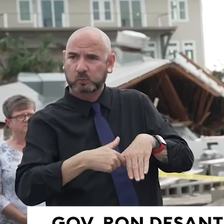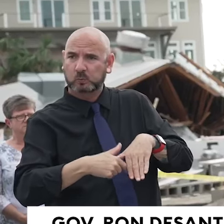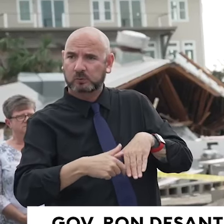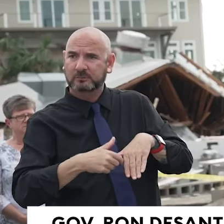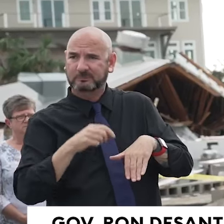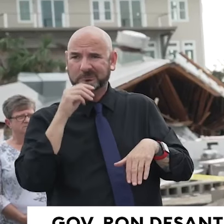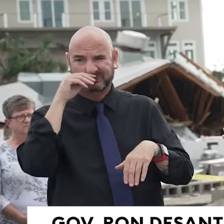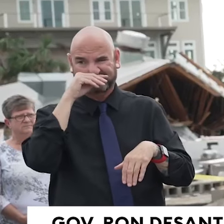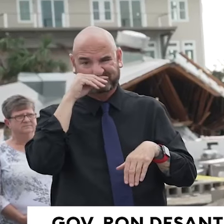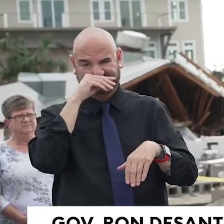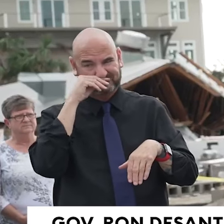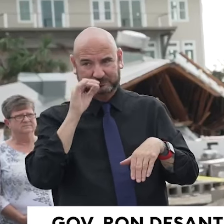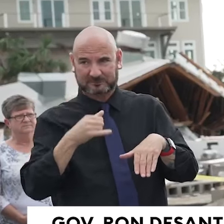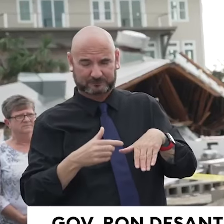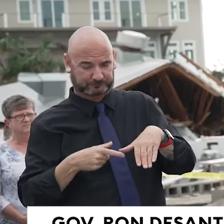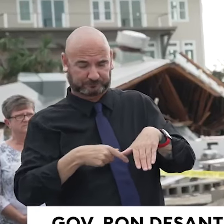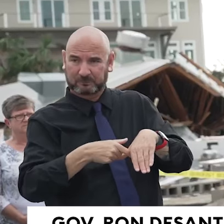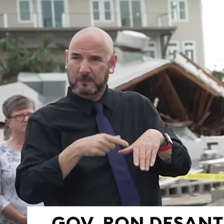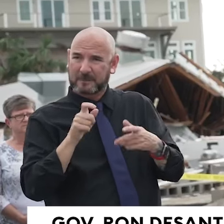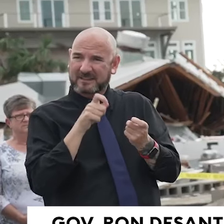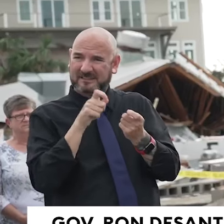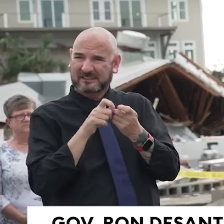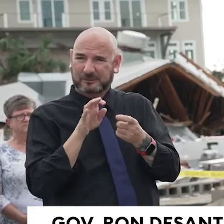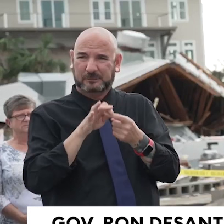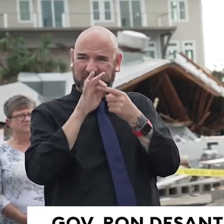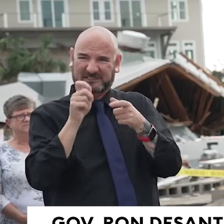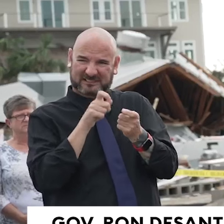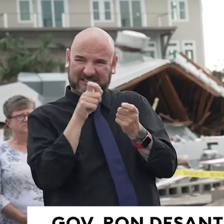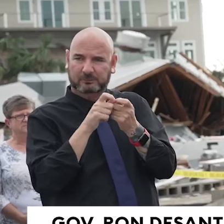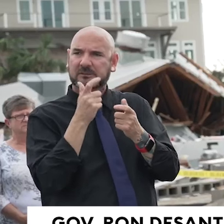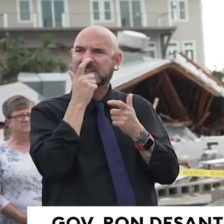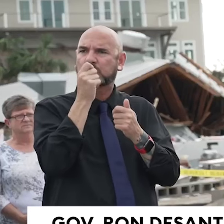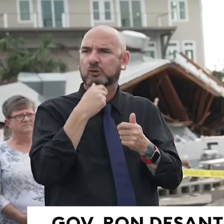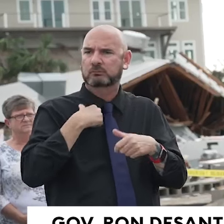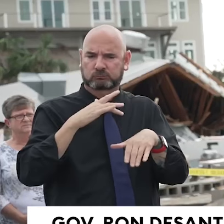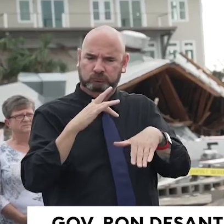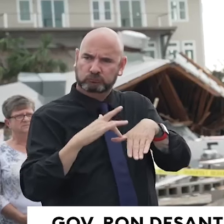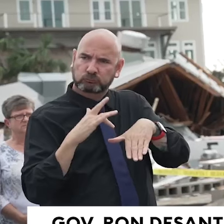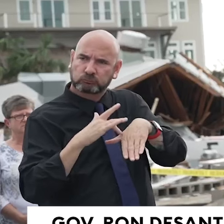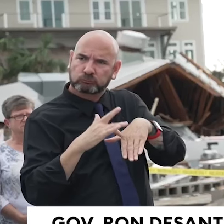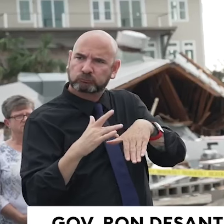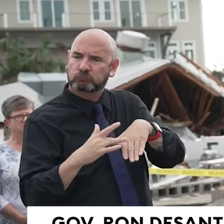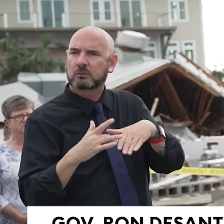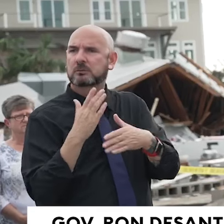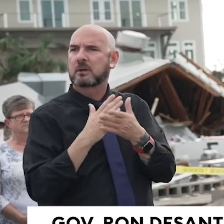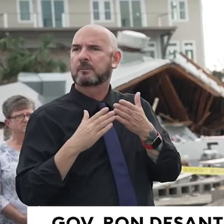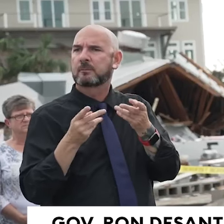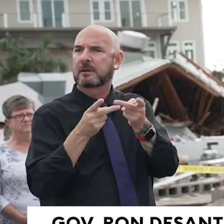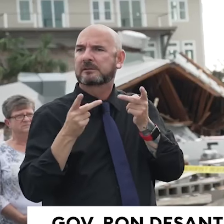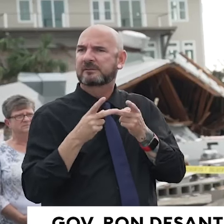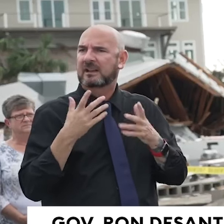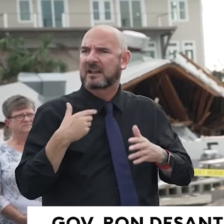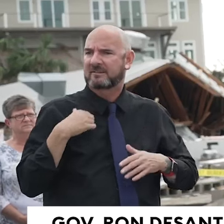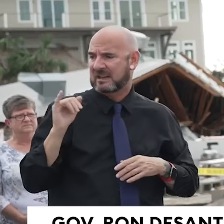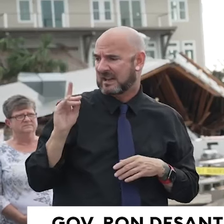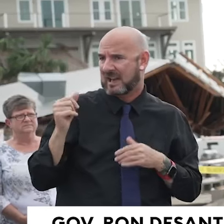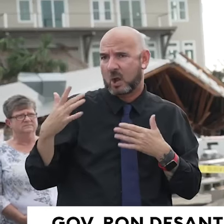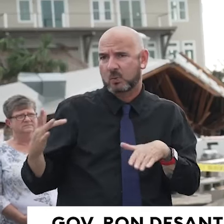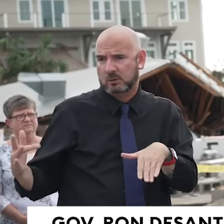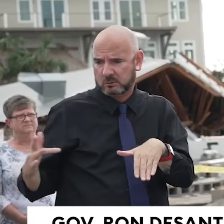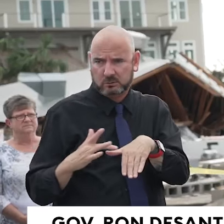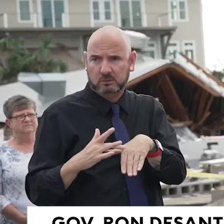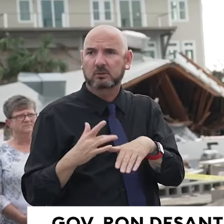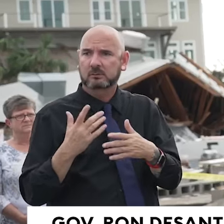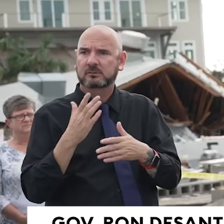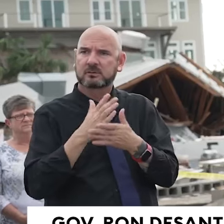Bend. It's interesting. I'd go to some of these places, and after Idalia, there was obviously some damage, but there were